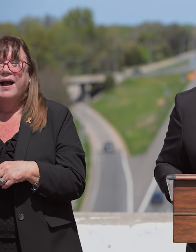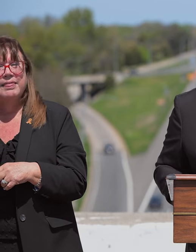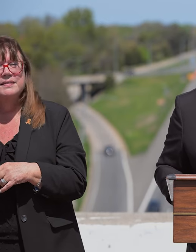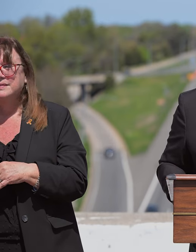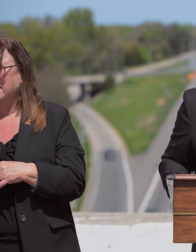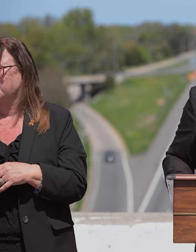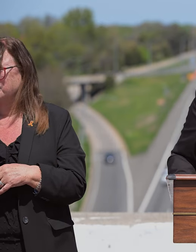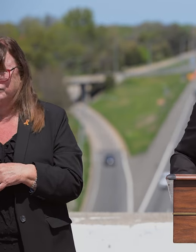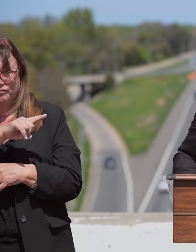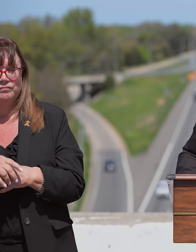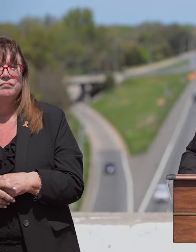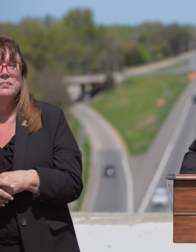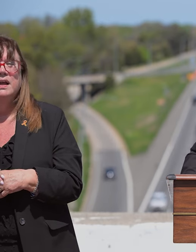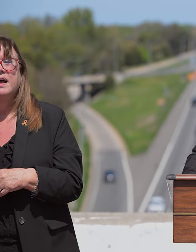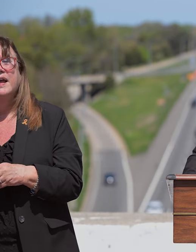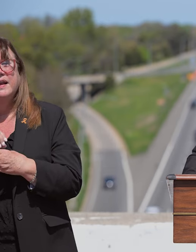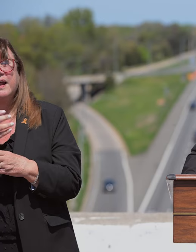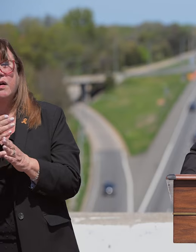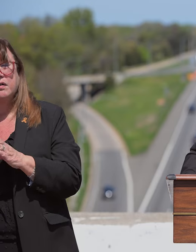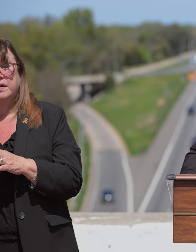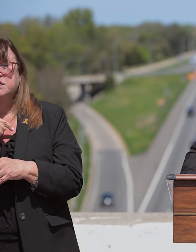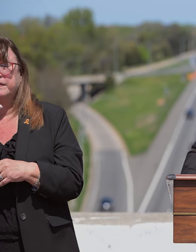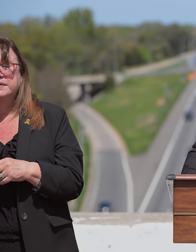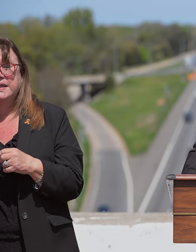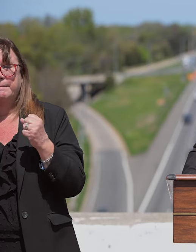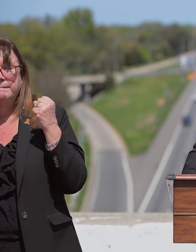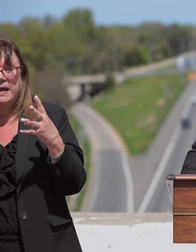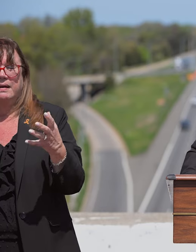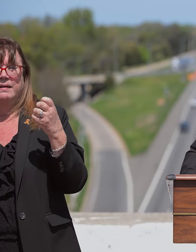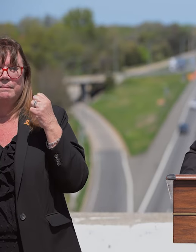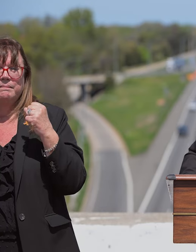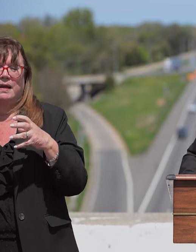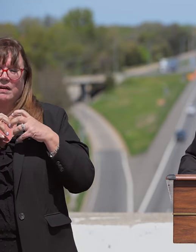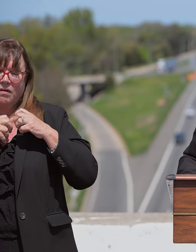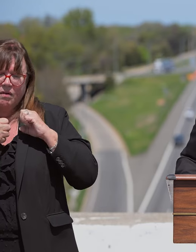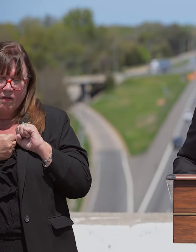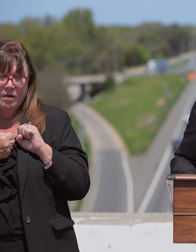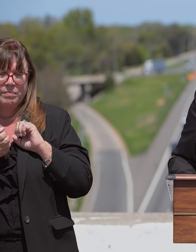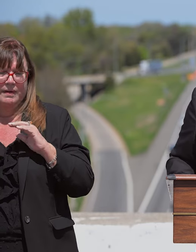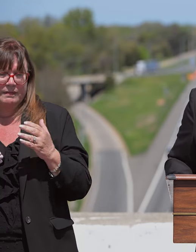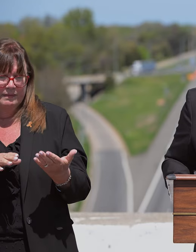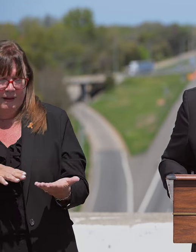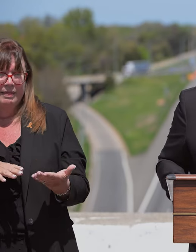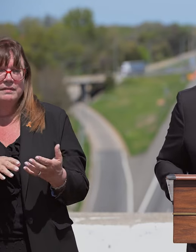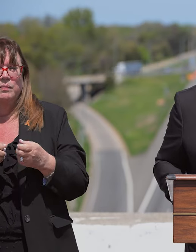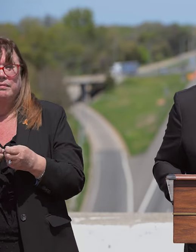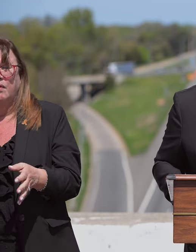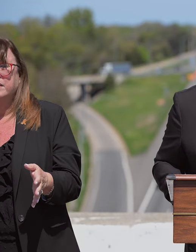today. In our careers, we have seen far too many tragedies, and lost too